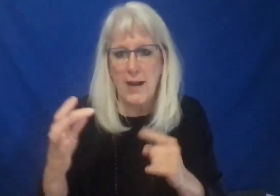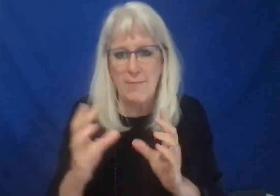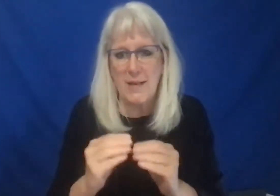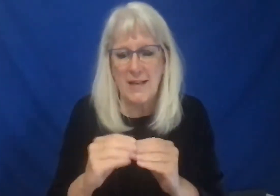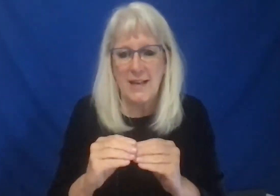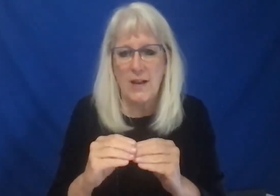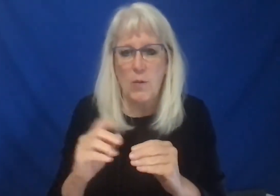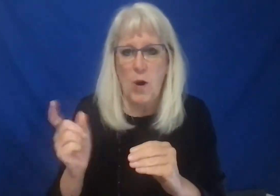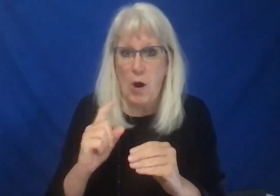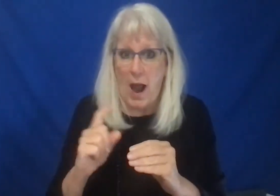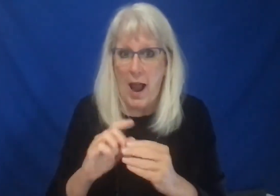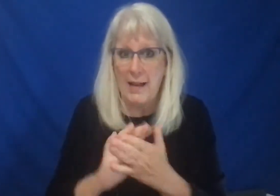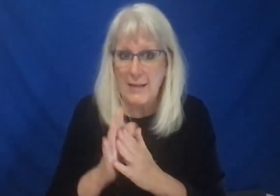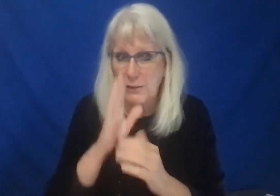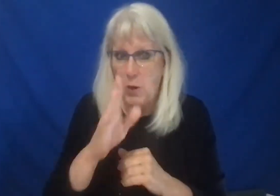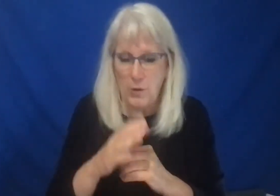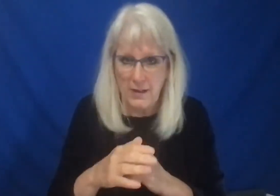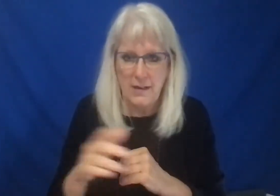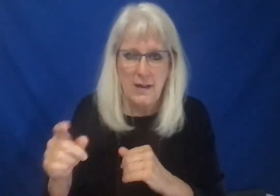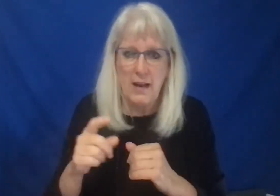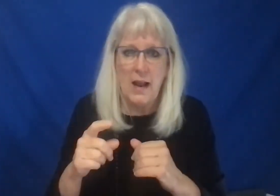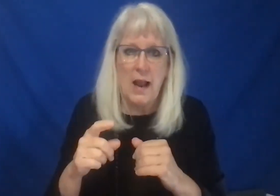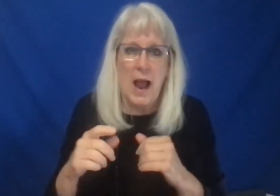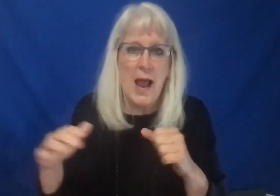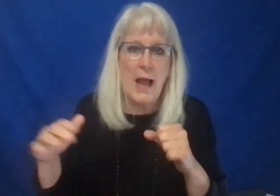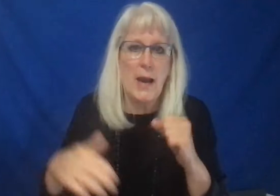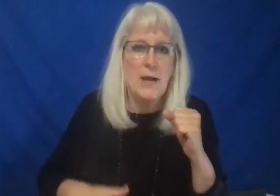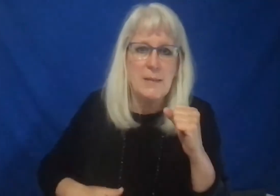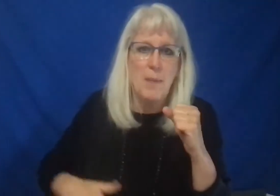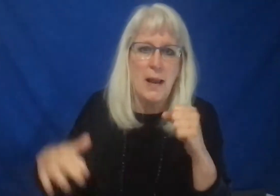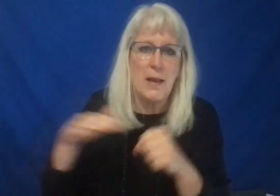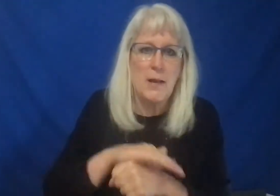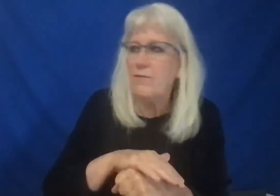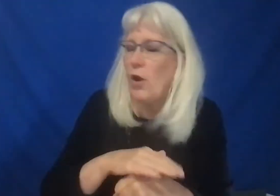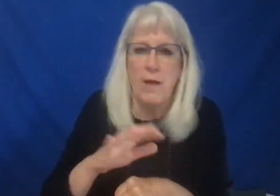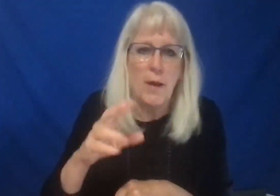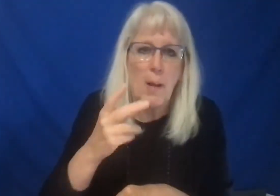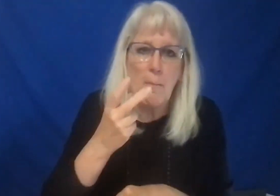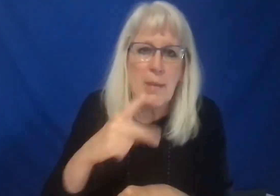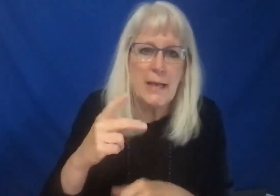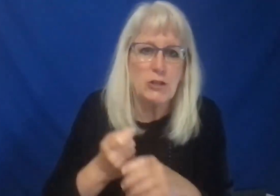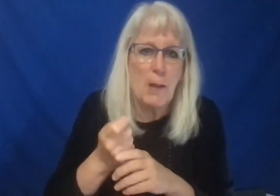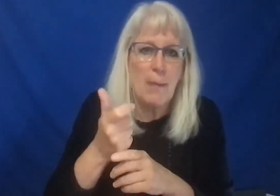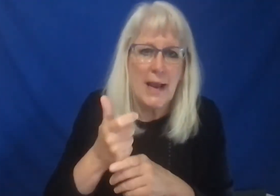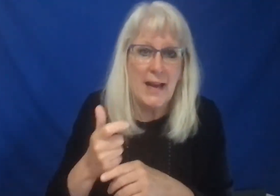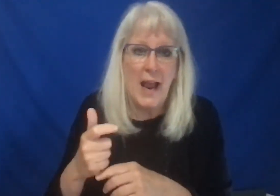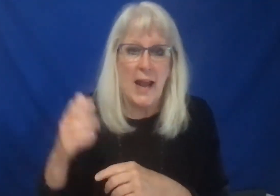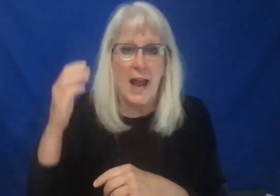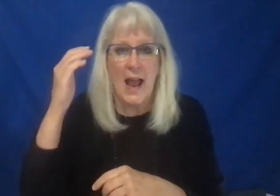I got sober. I had a belly full of pink champagne and a head full of AA, and I heard him share, and he modeled what Alcoholics